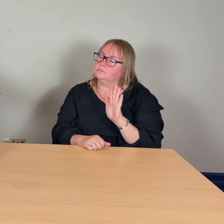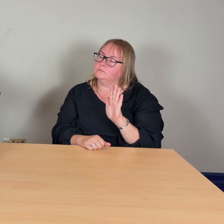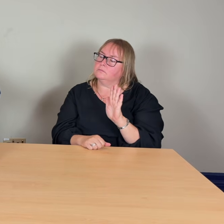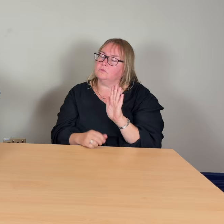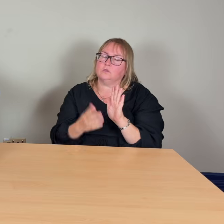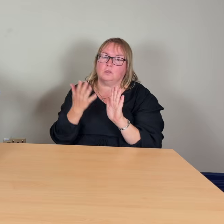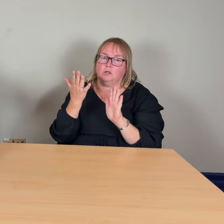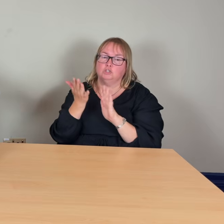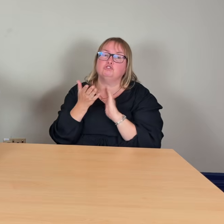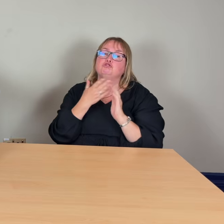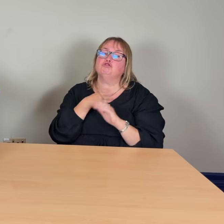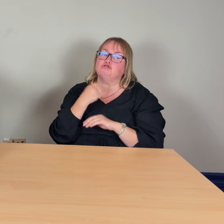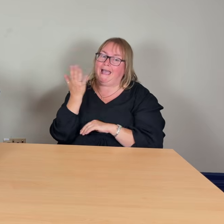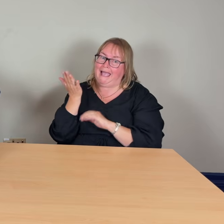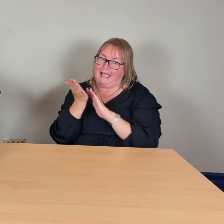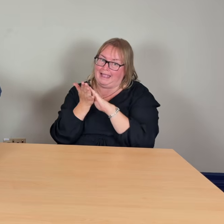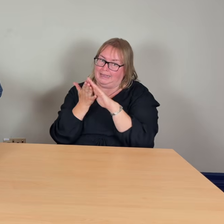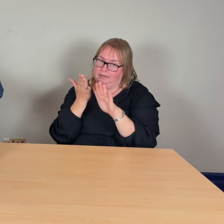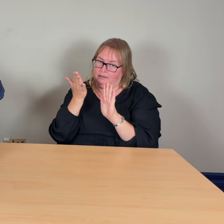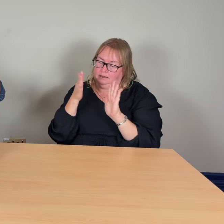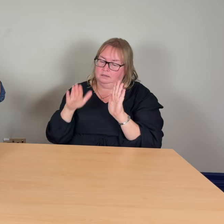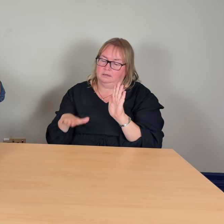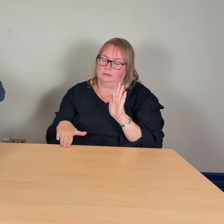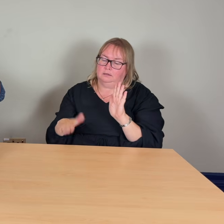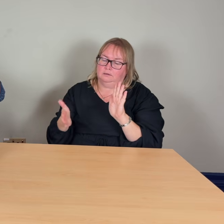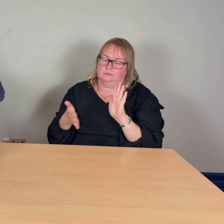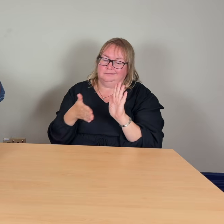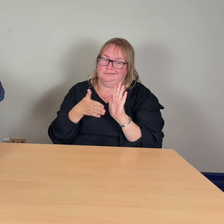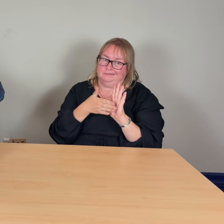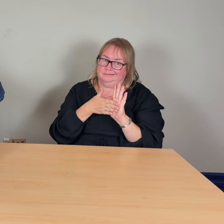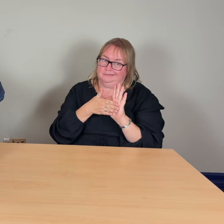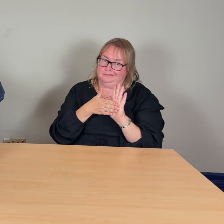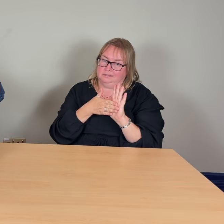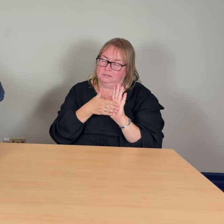Again, with a dry hand, I will place the star,